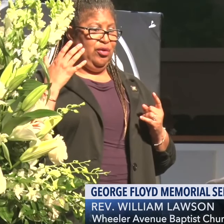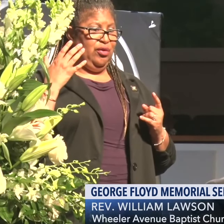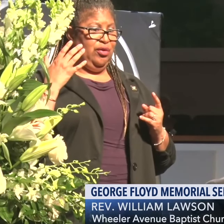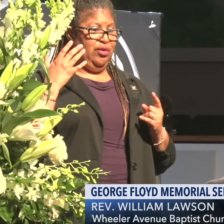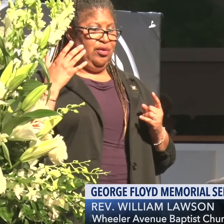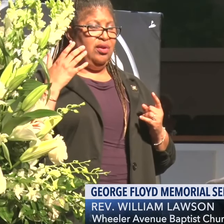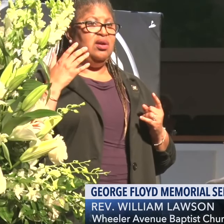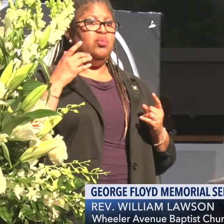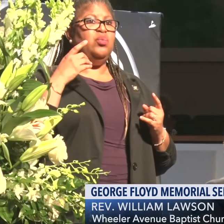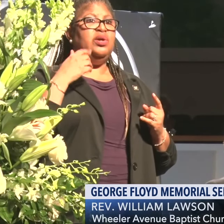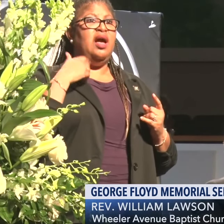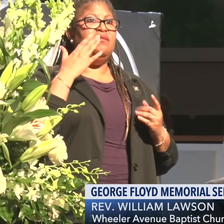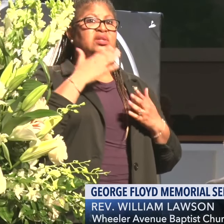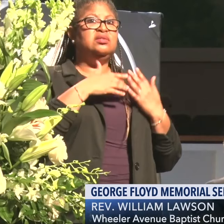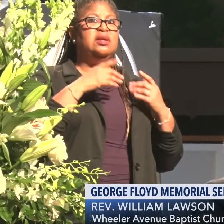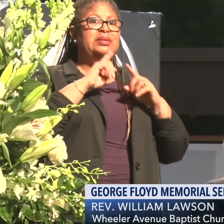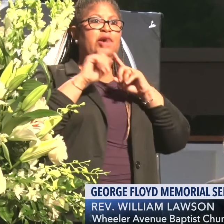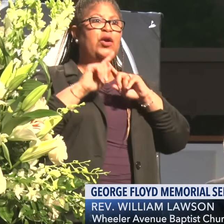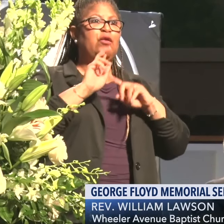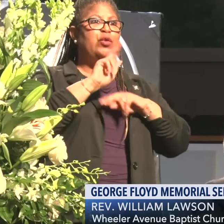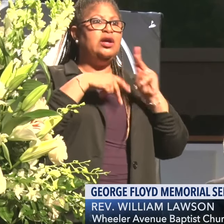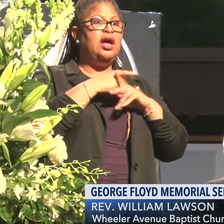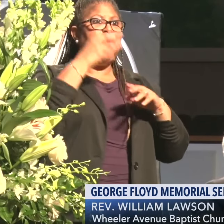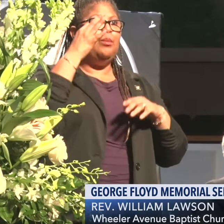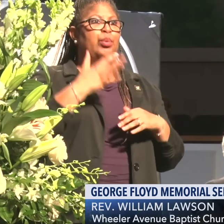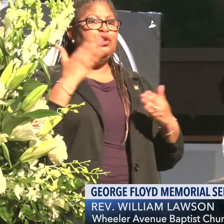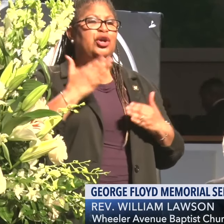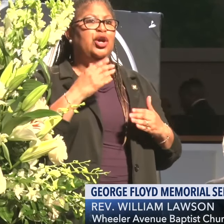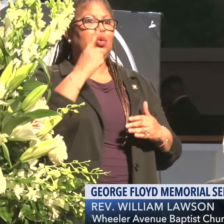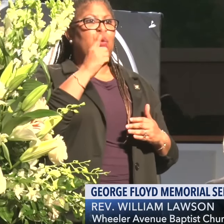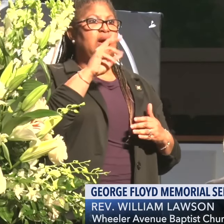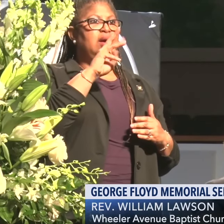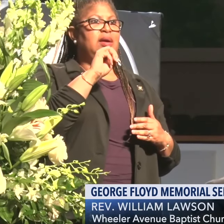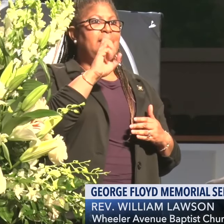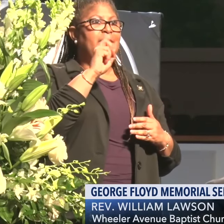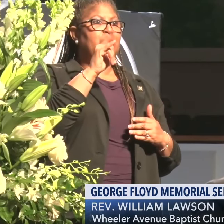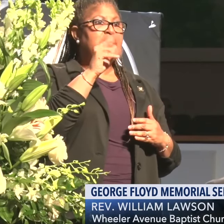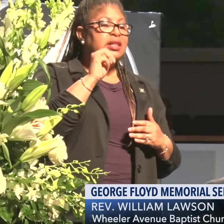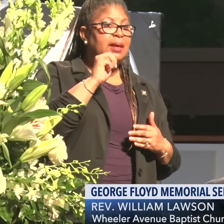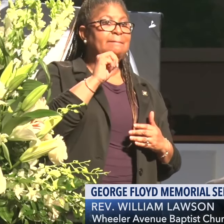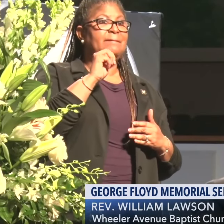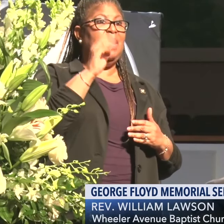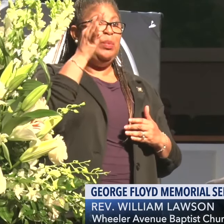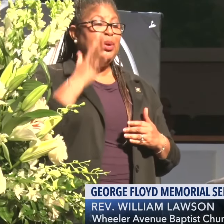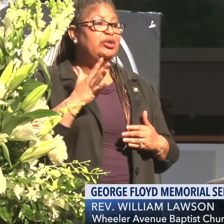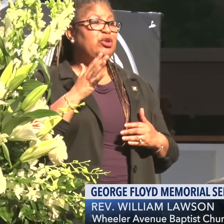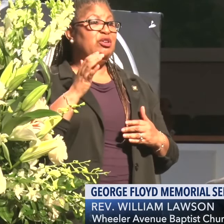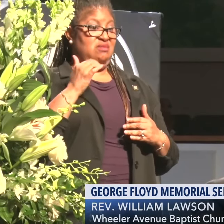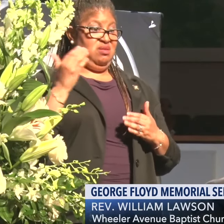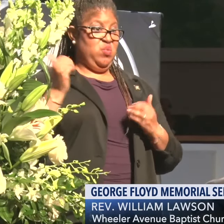Muslim minister who is here. I brought with me a Jewish fellow